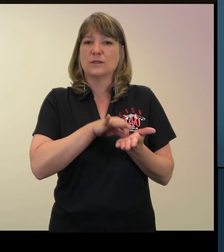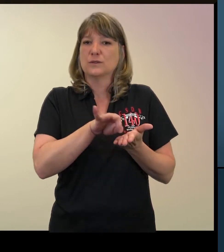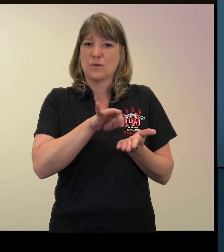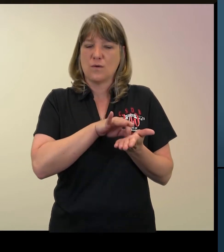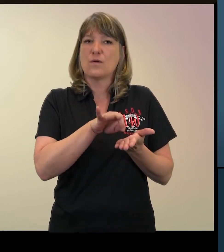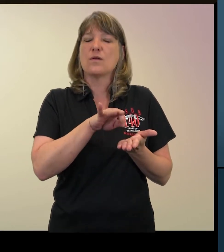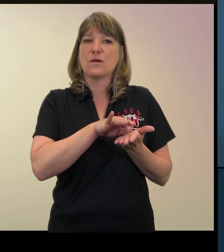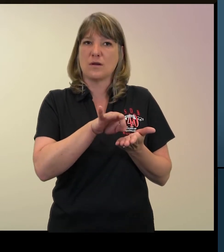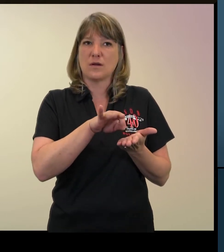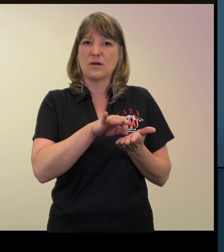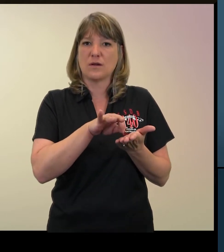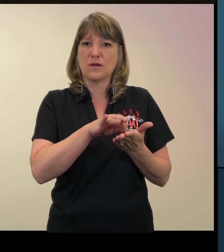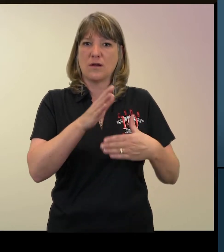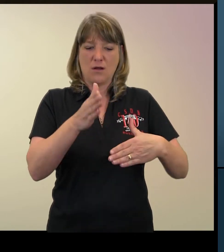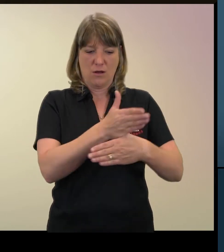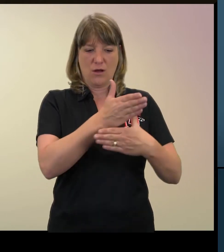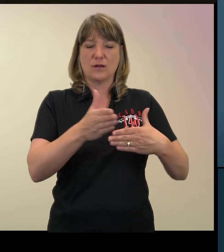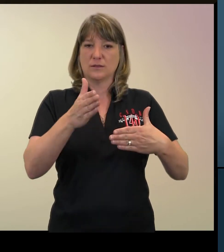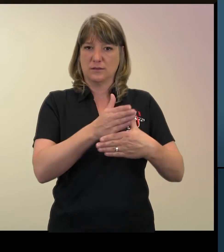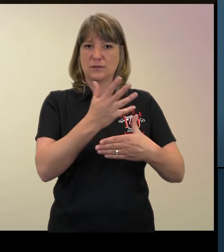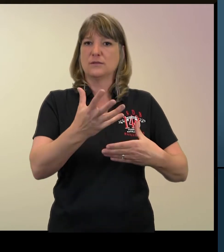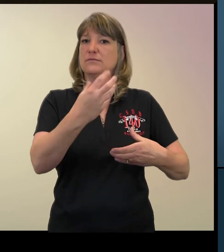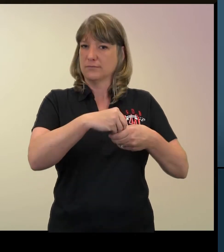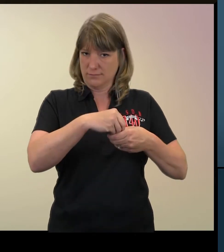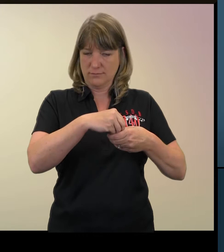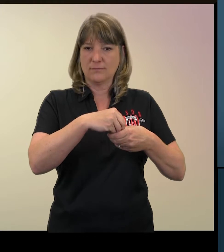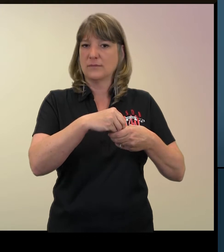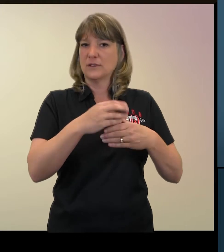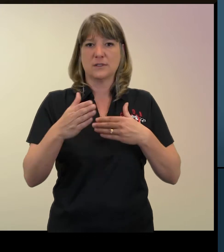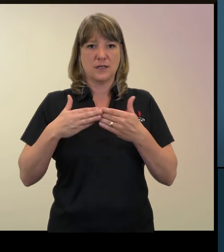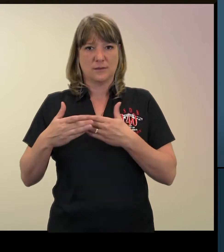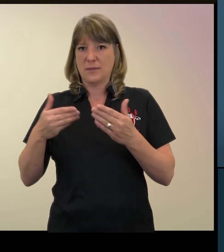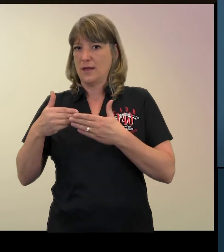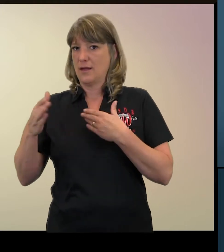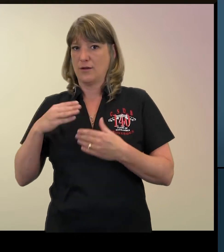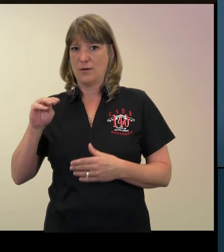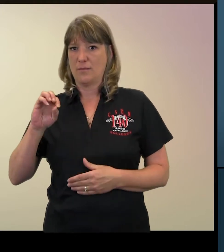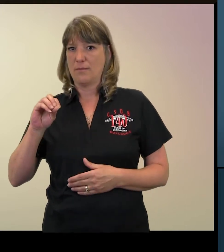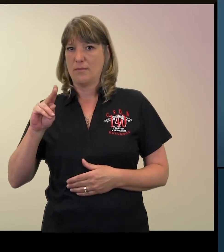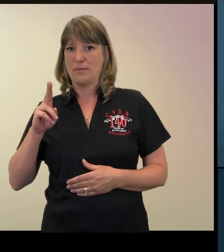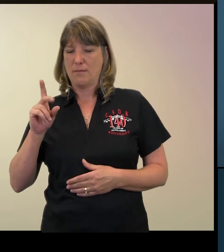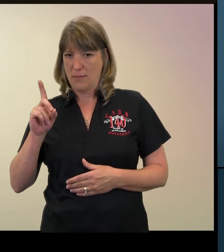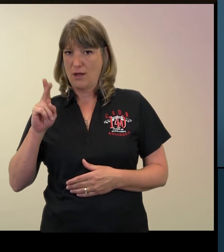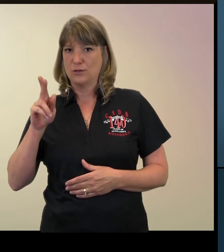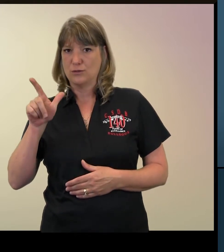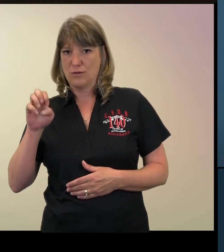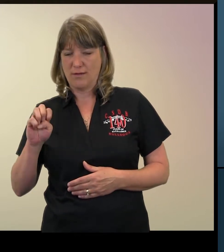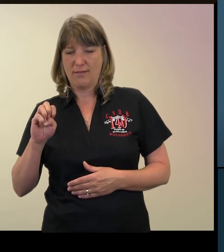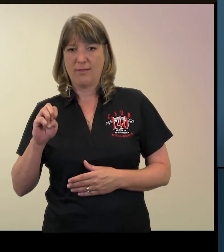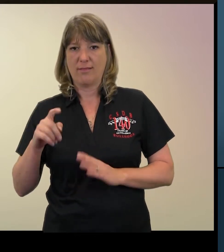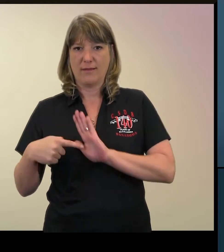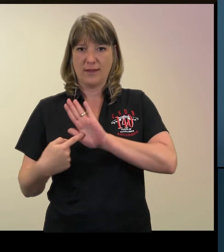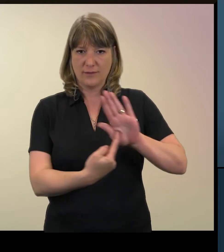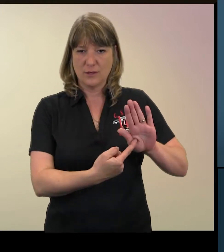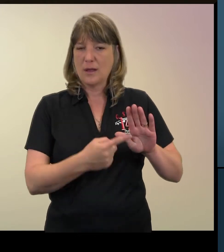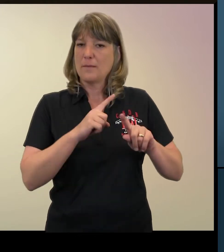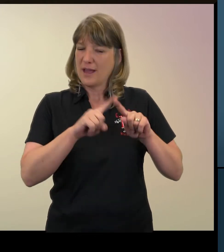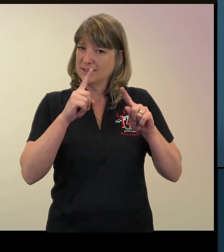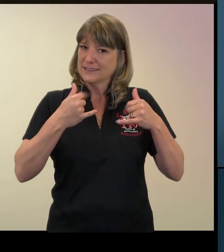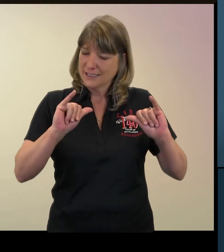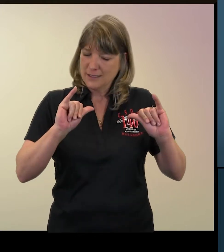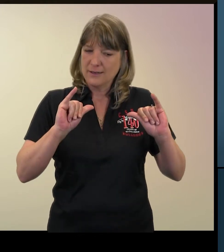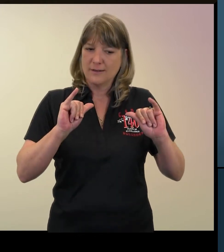were likely to score within the autism range regardless of what module was given to them. However, there was much